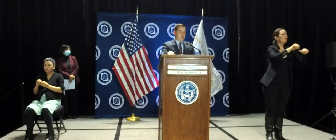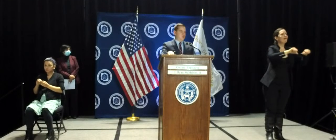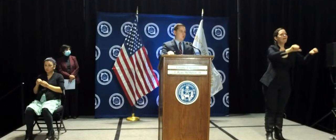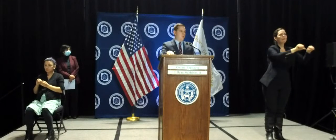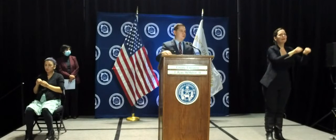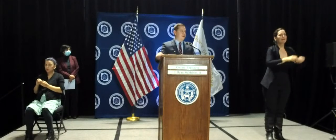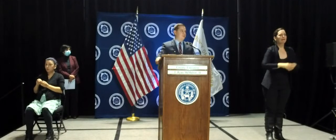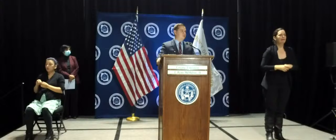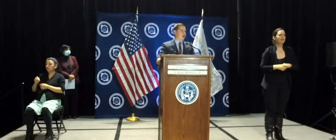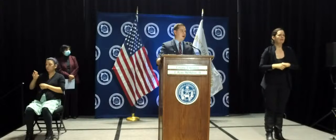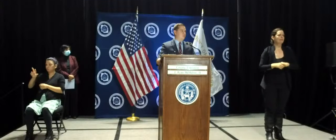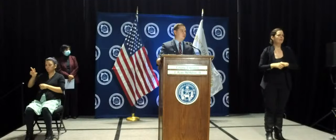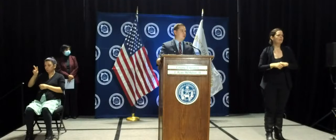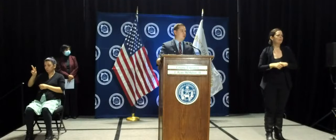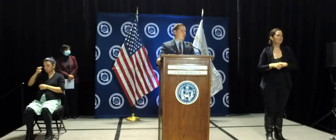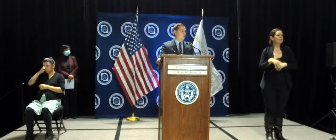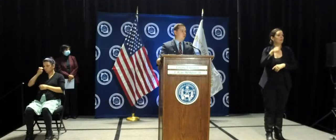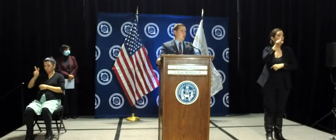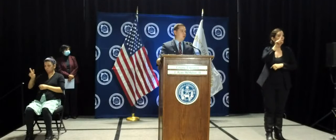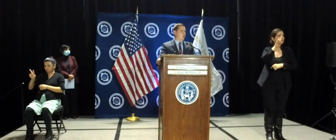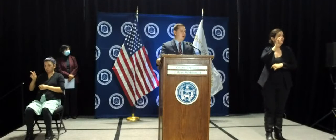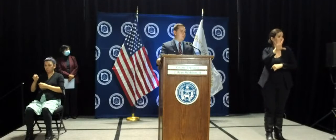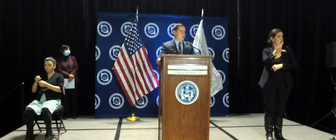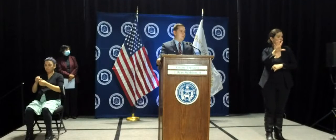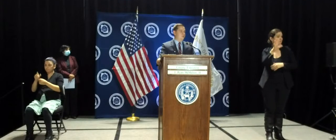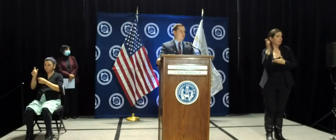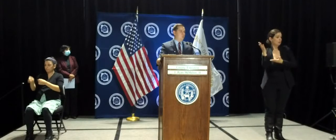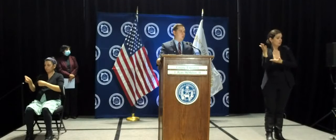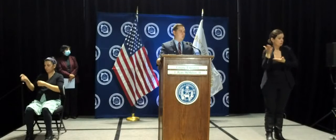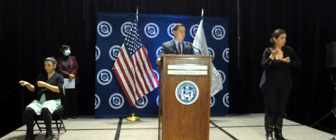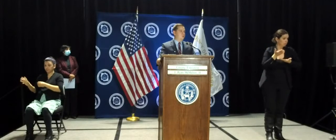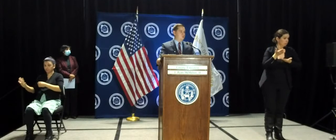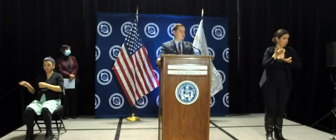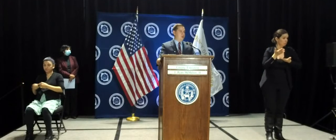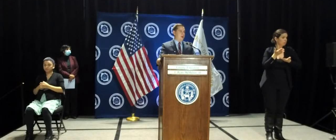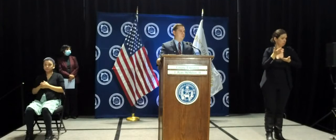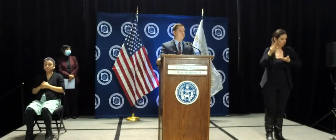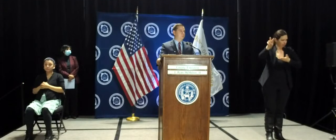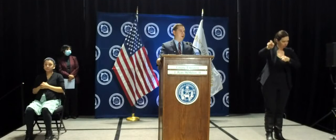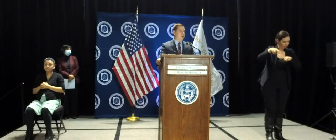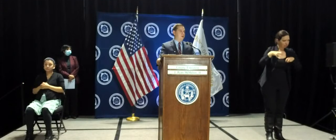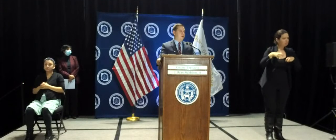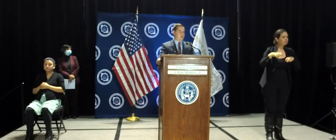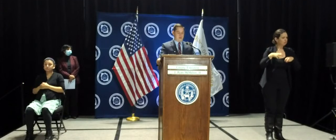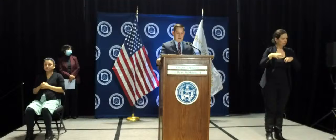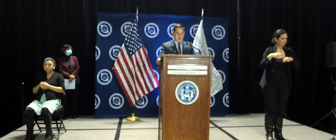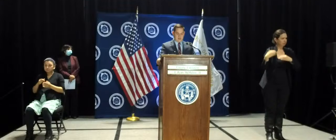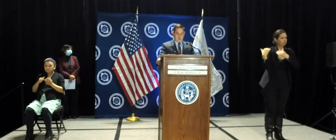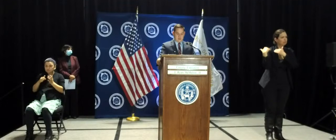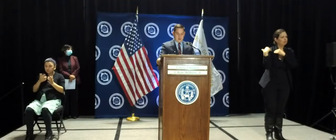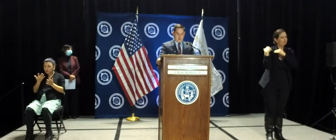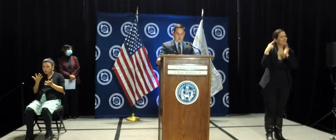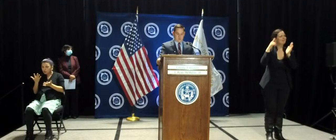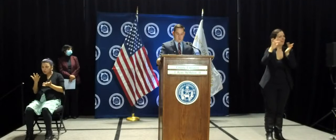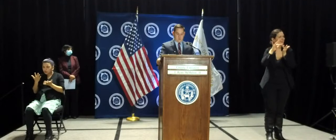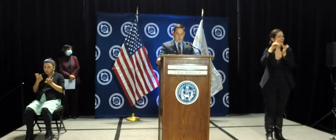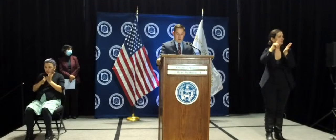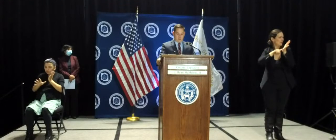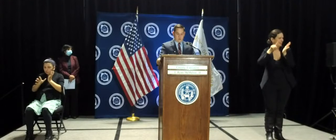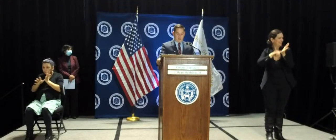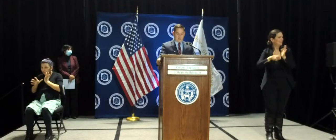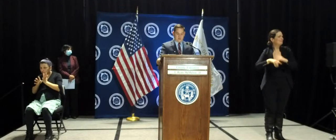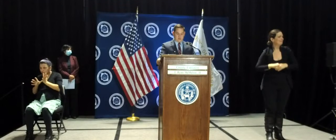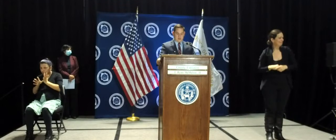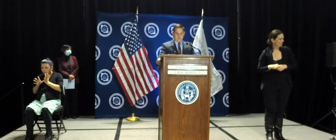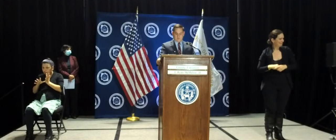moving an additional 175 over, and this is their job. And then